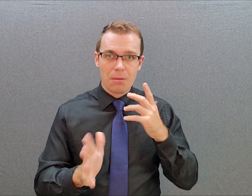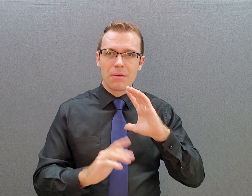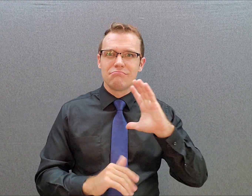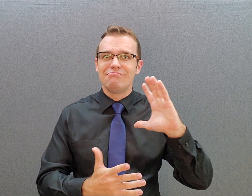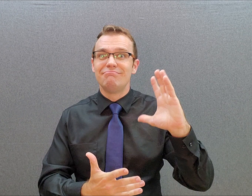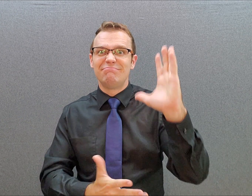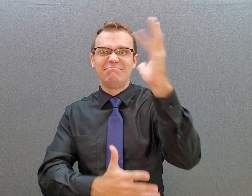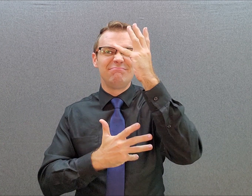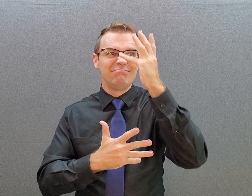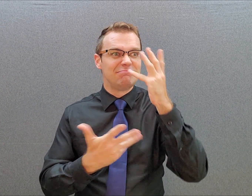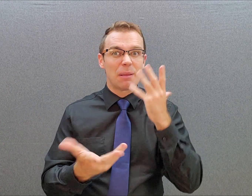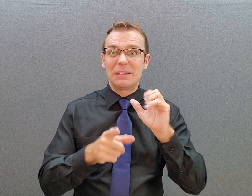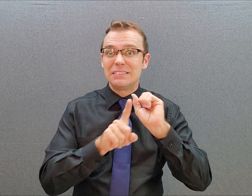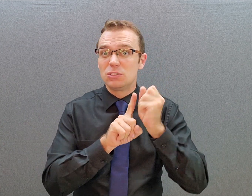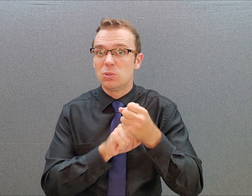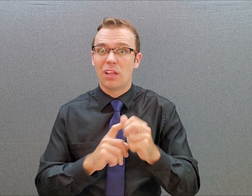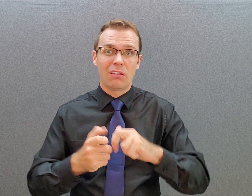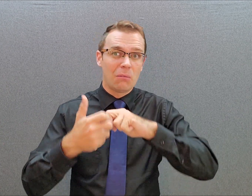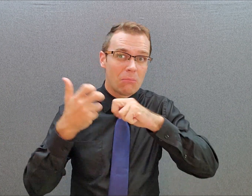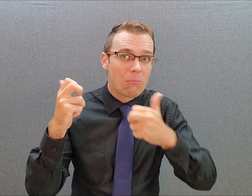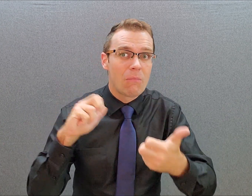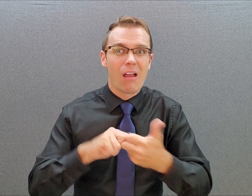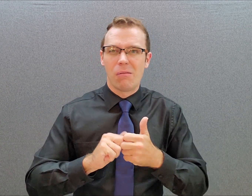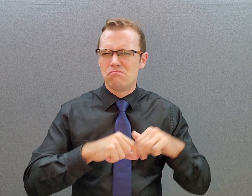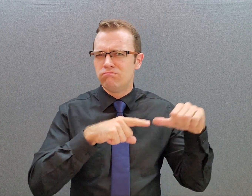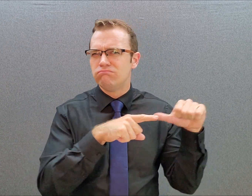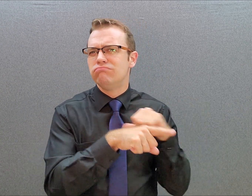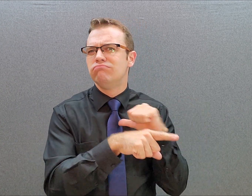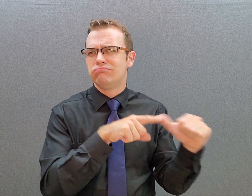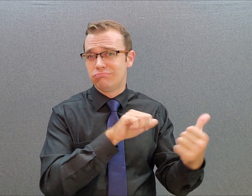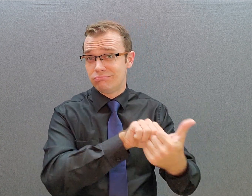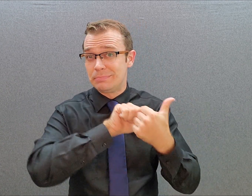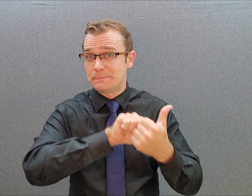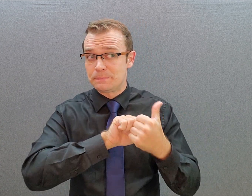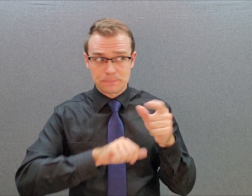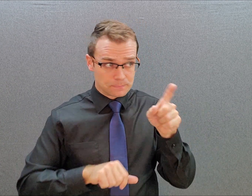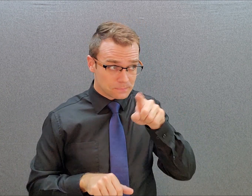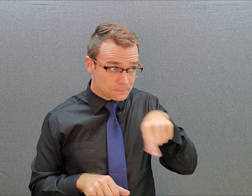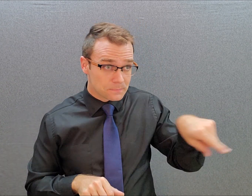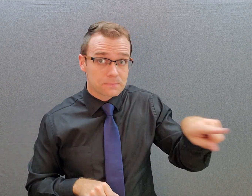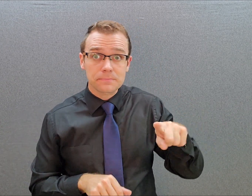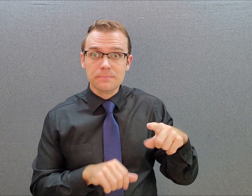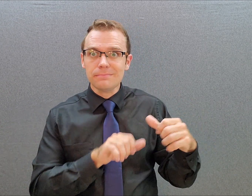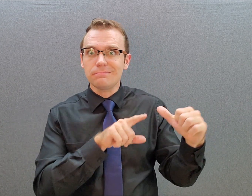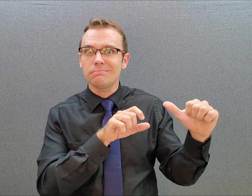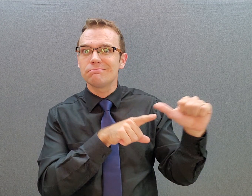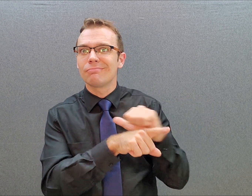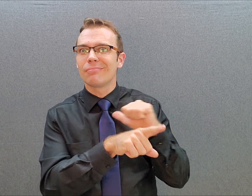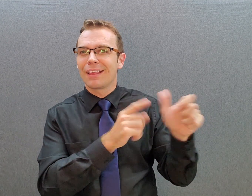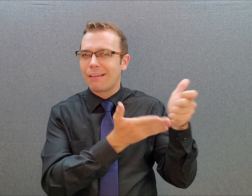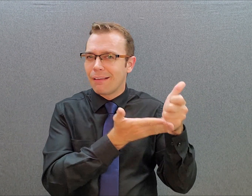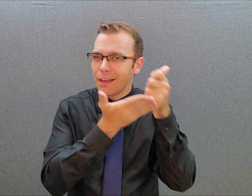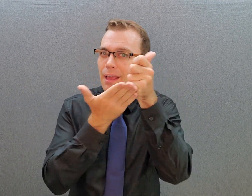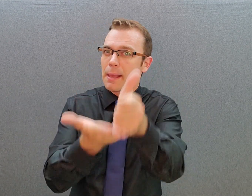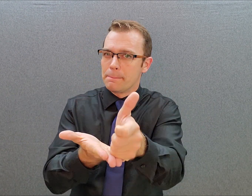problems or obstacles you may experience. Have the members of your network practice how to help you,